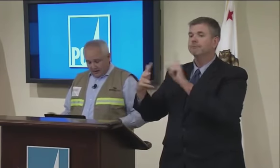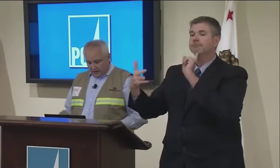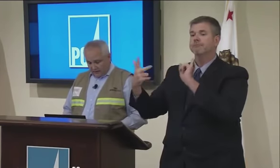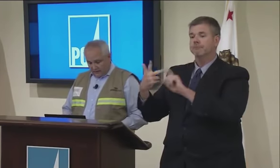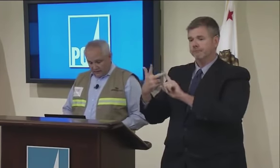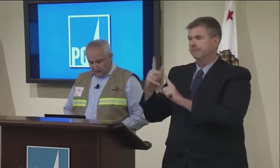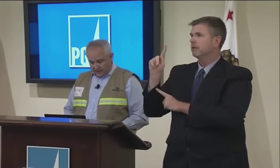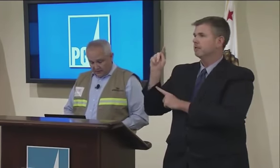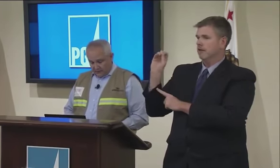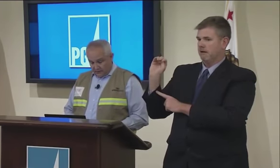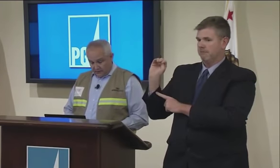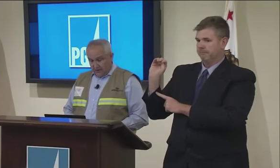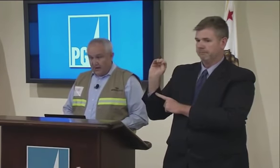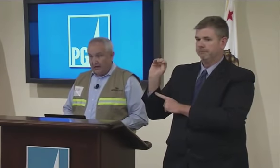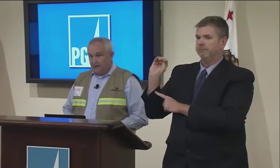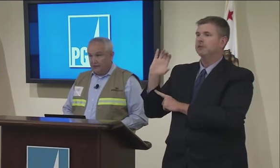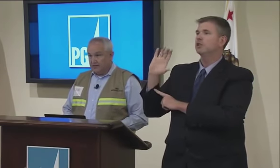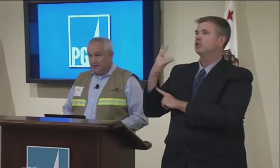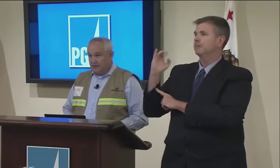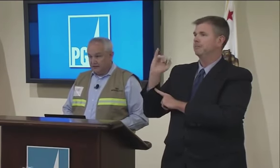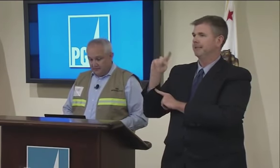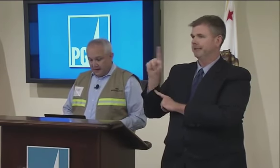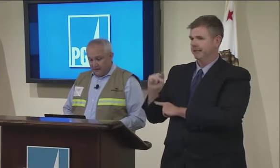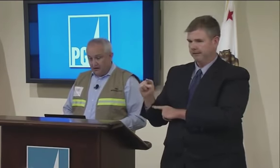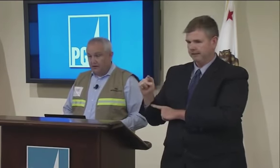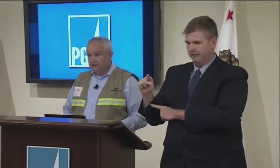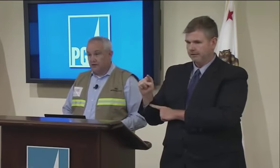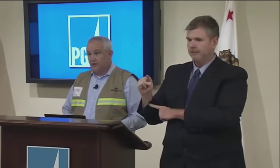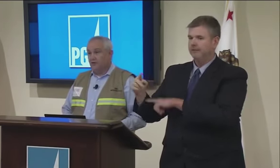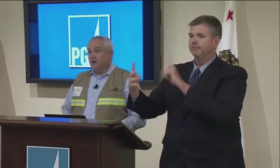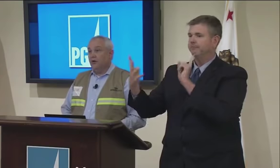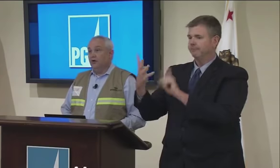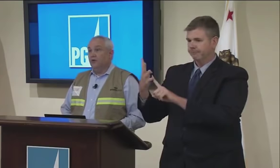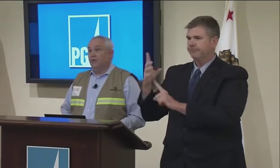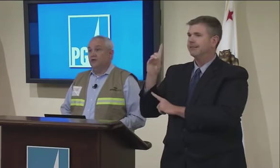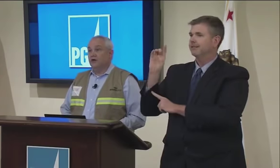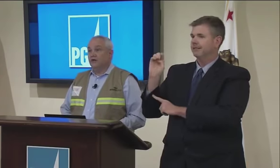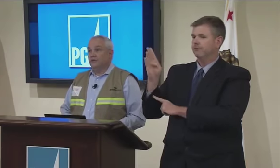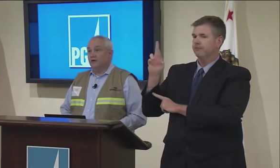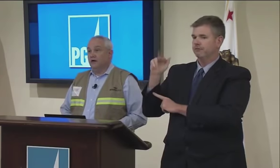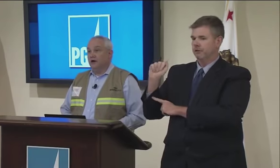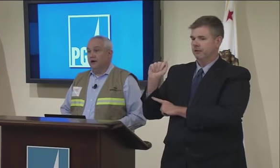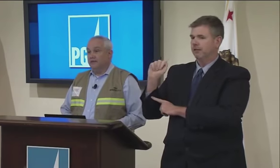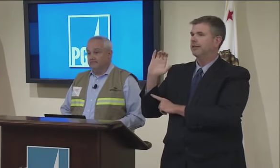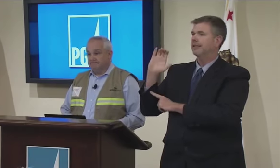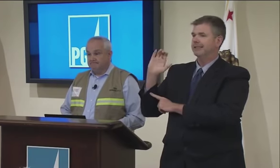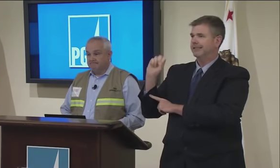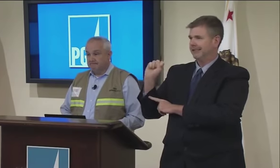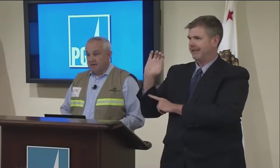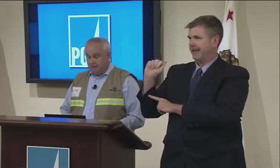the audiovisual table. And Deborah Scales, who is back there also, will cover